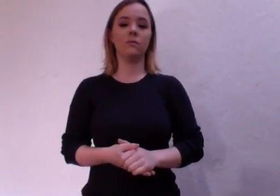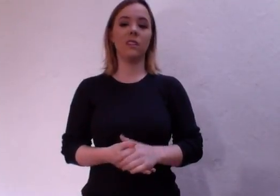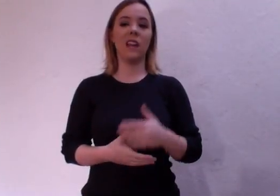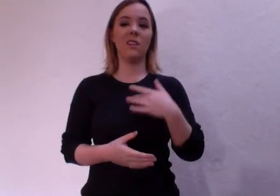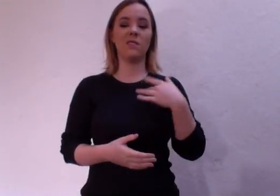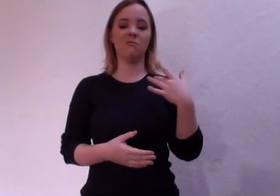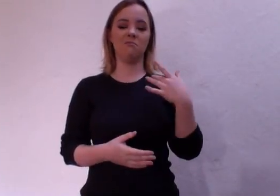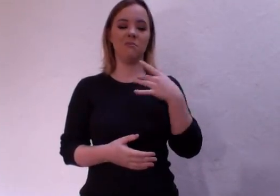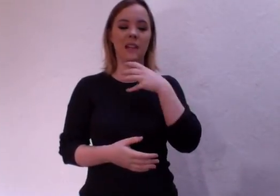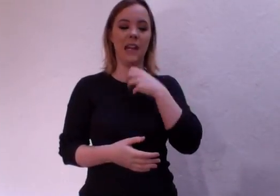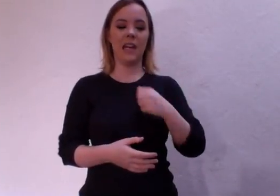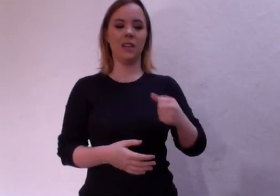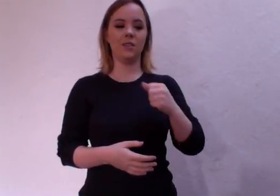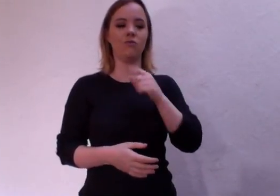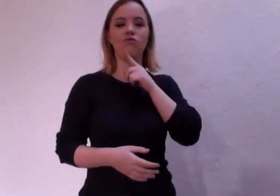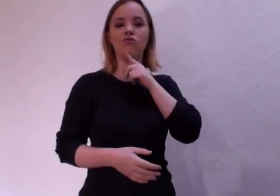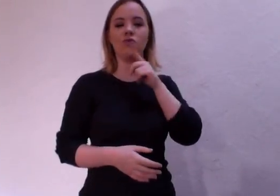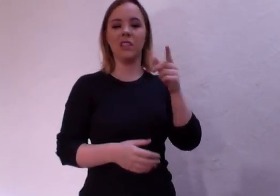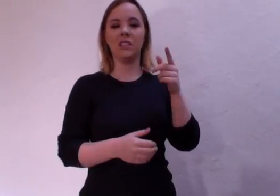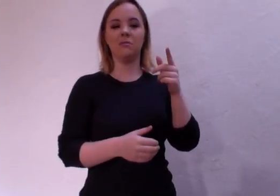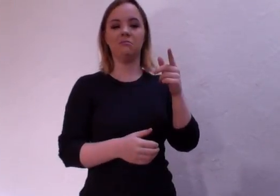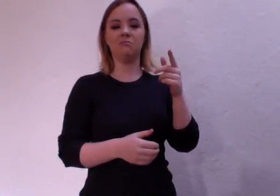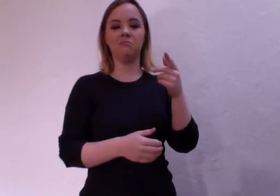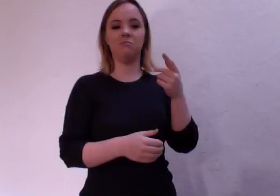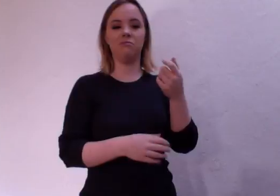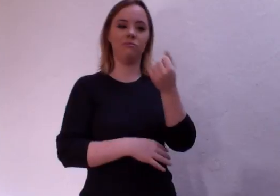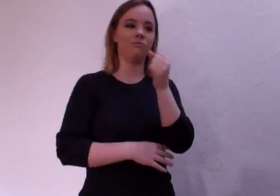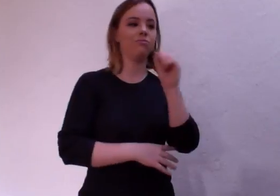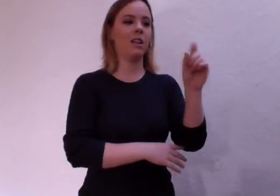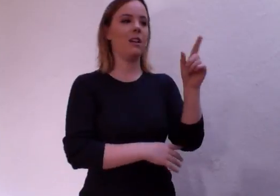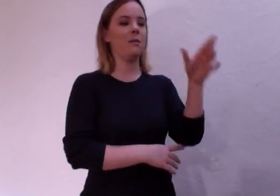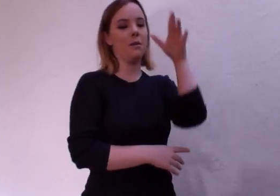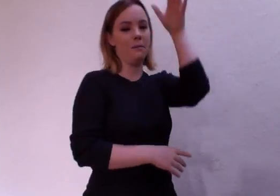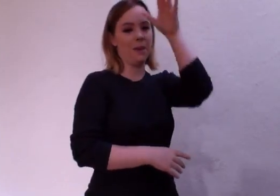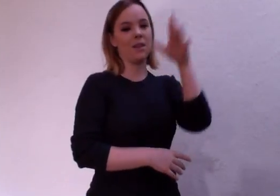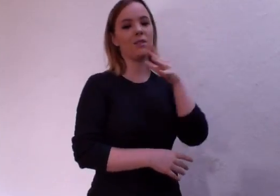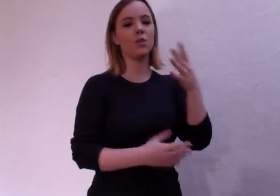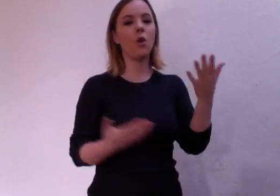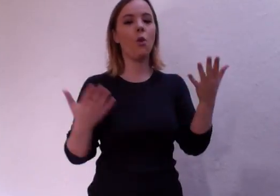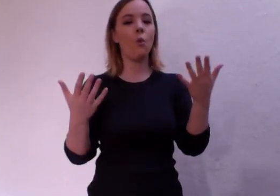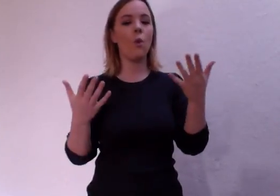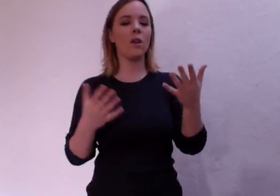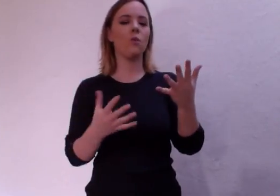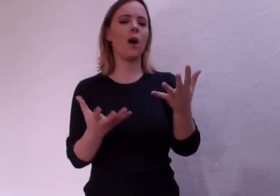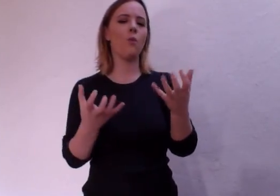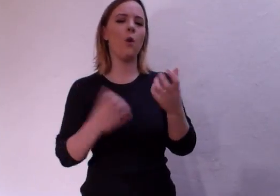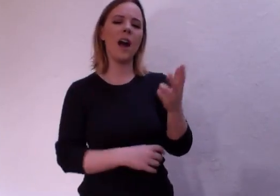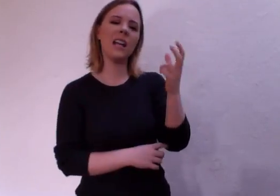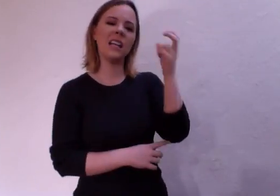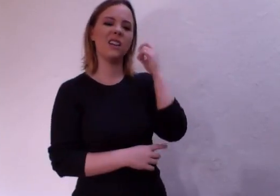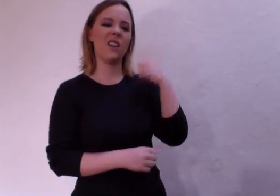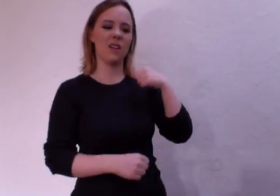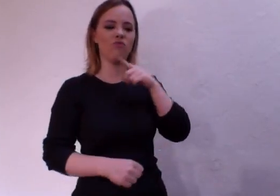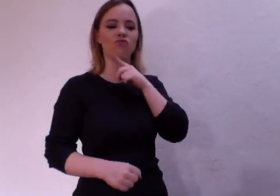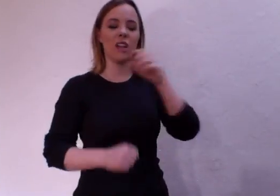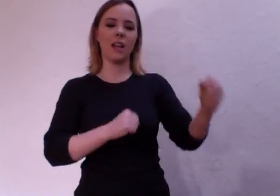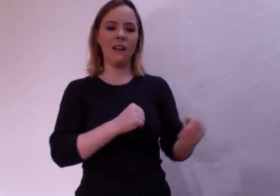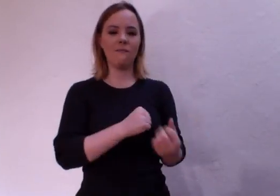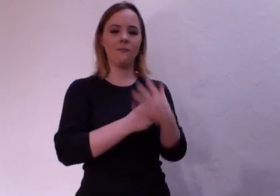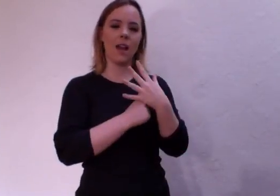hear that would affect me? What would I want to hear? And I don't know that I ever really grew up